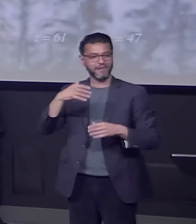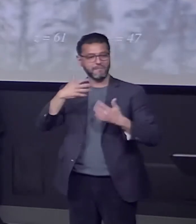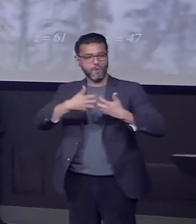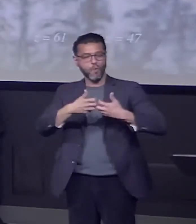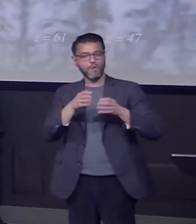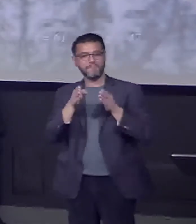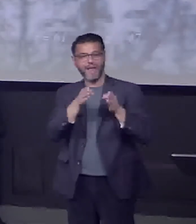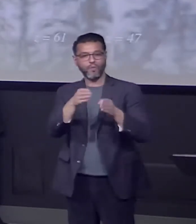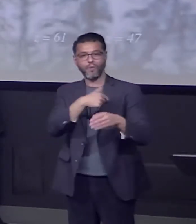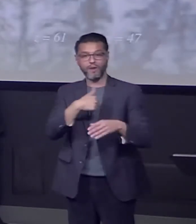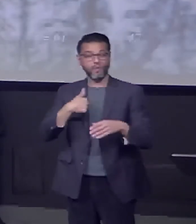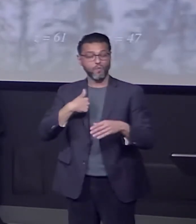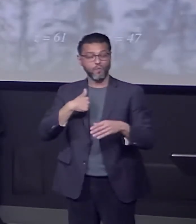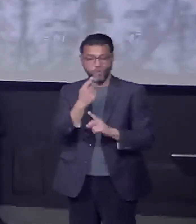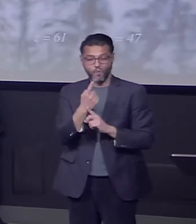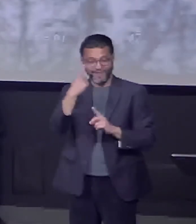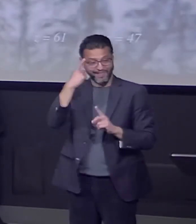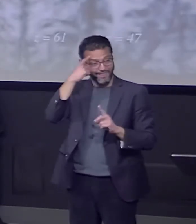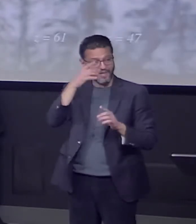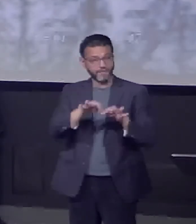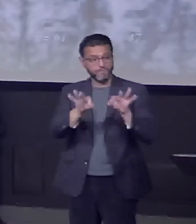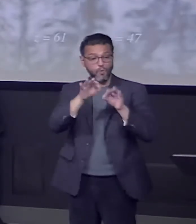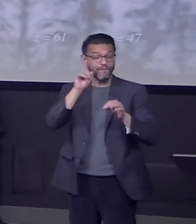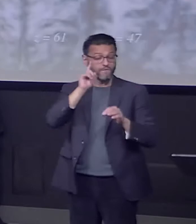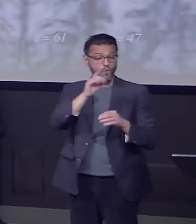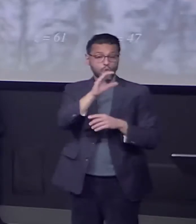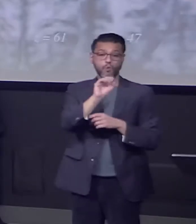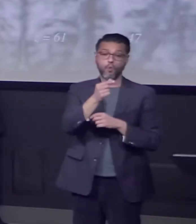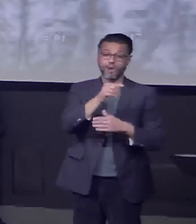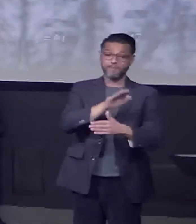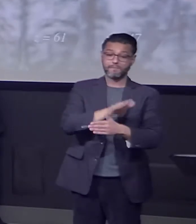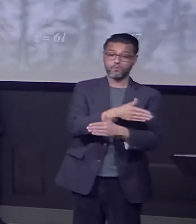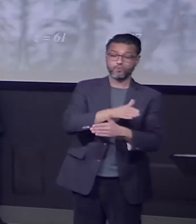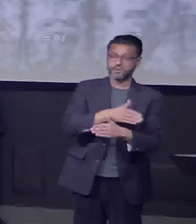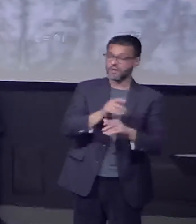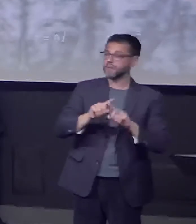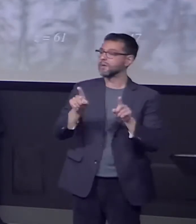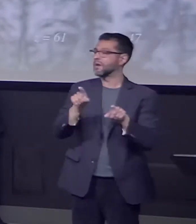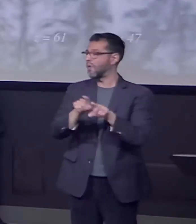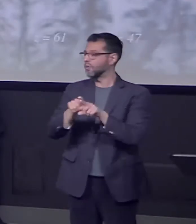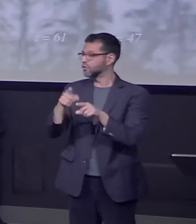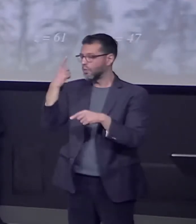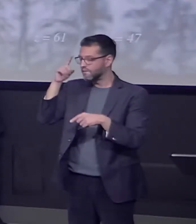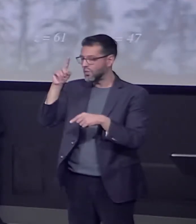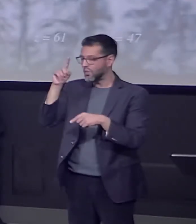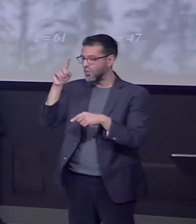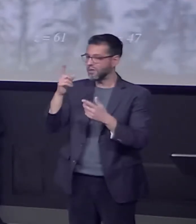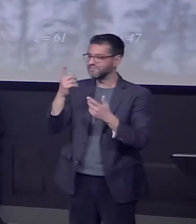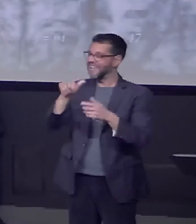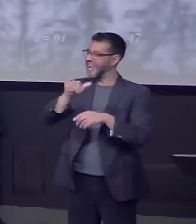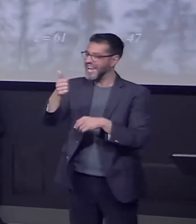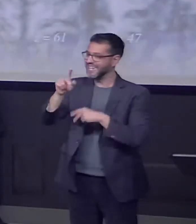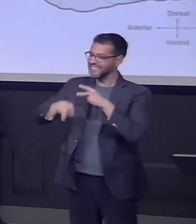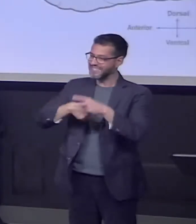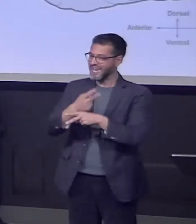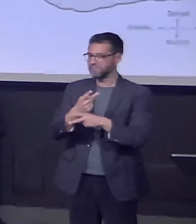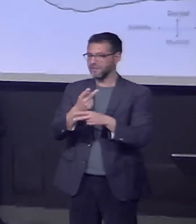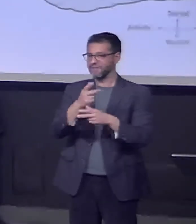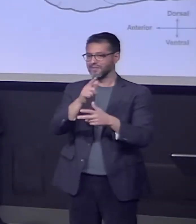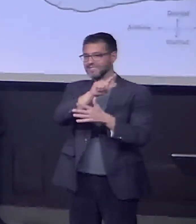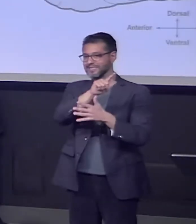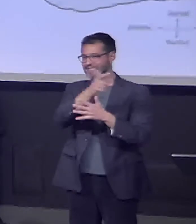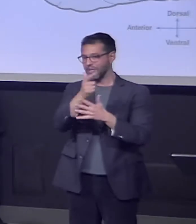for coding musical sequences or sound sequences, it may be important for coding sequences, period. And